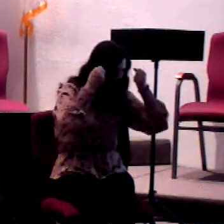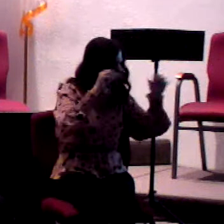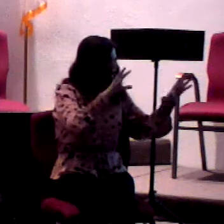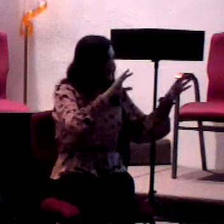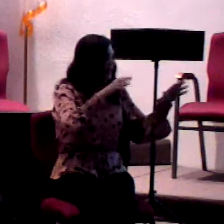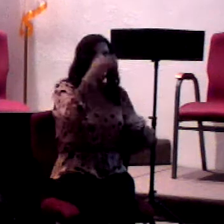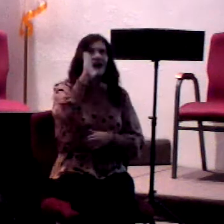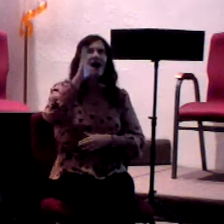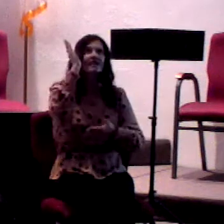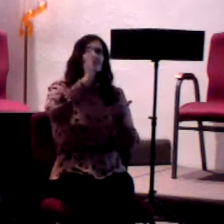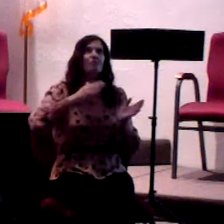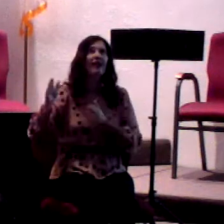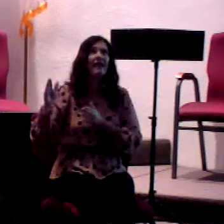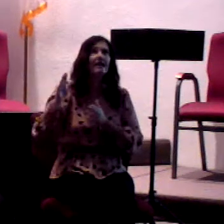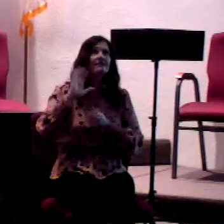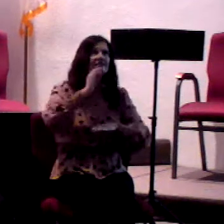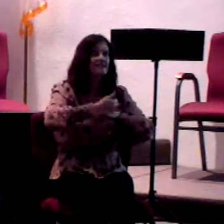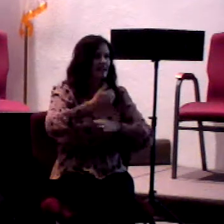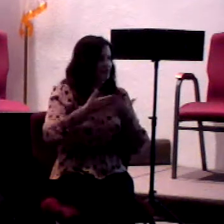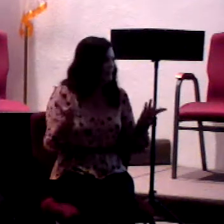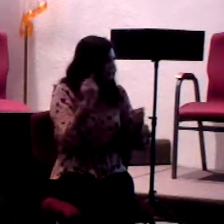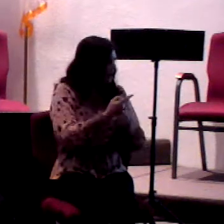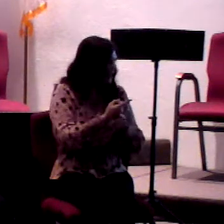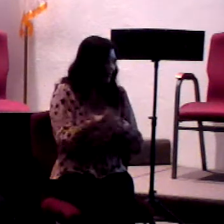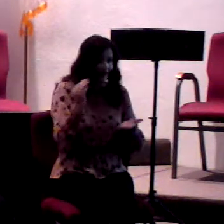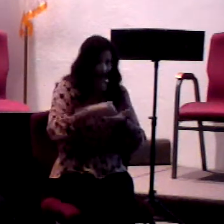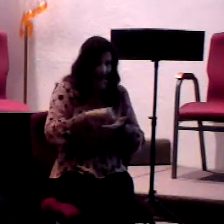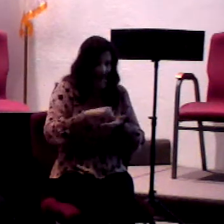things right kept unfolding.